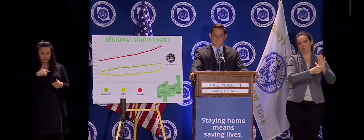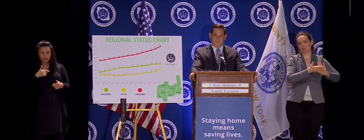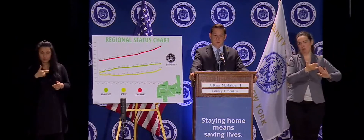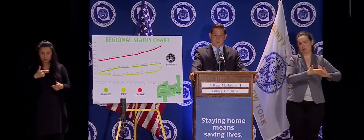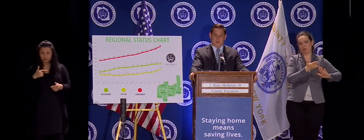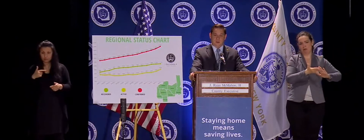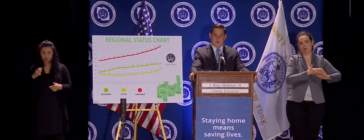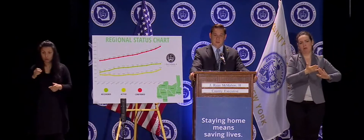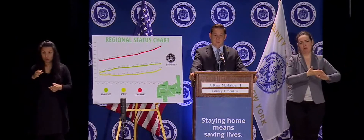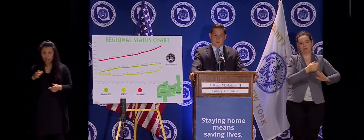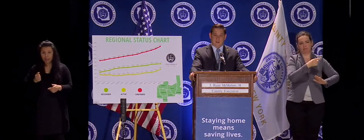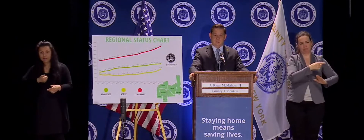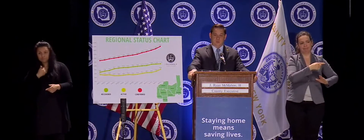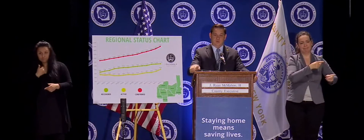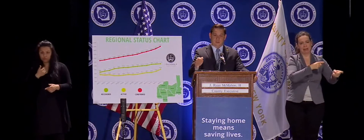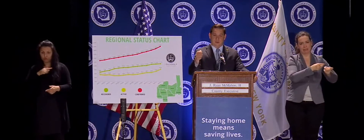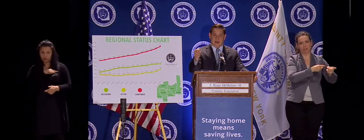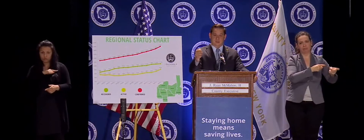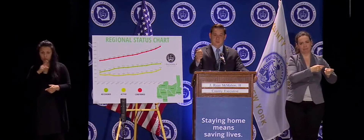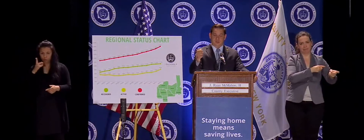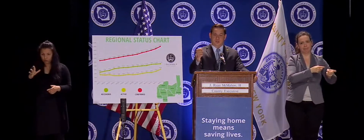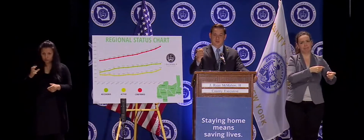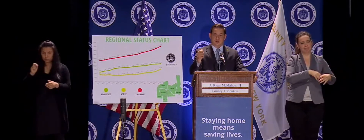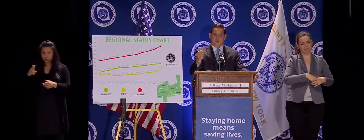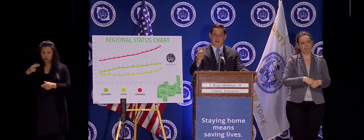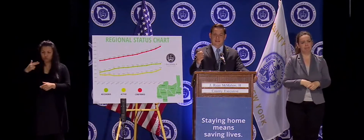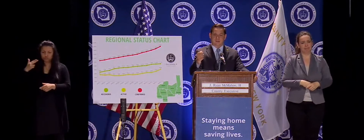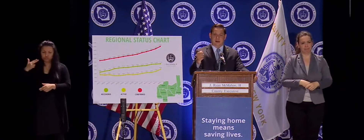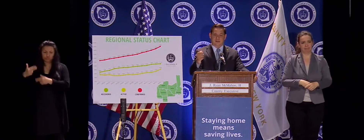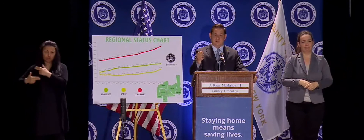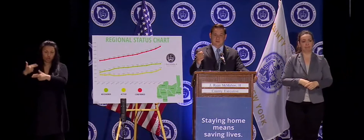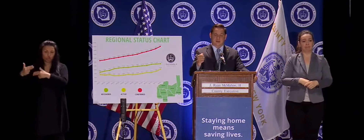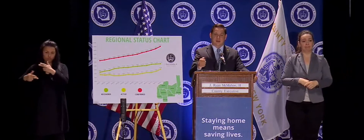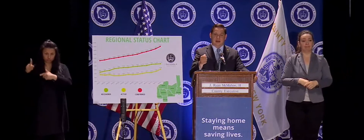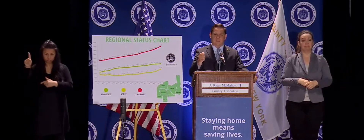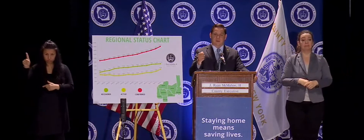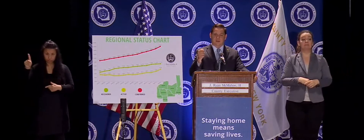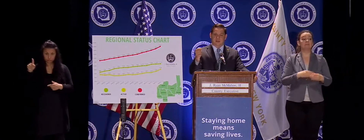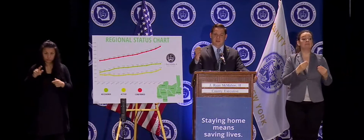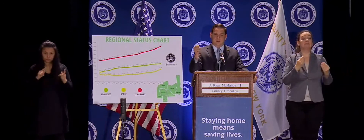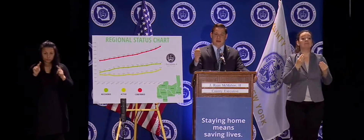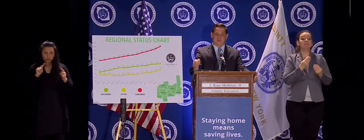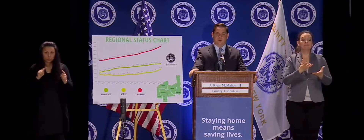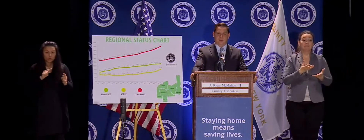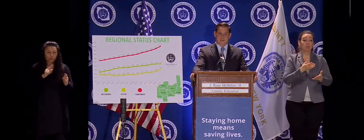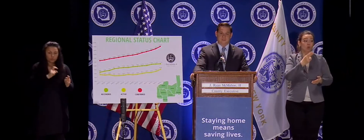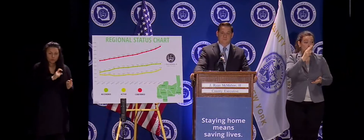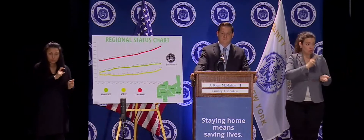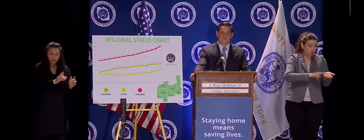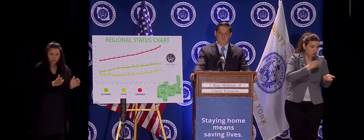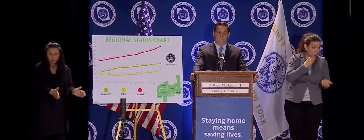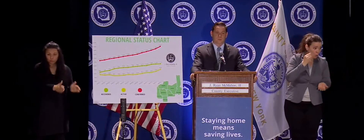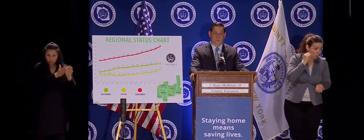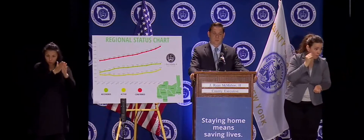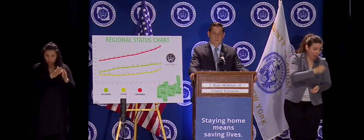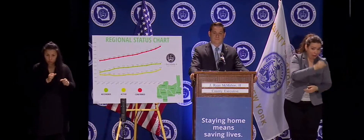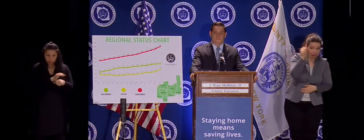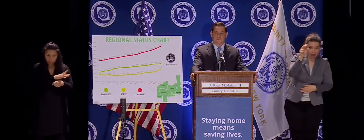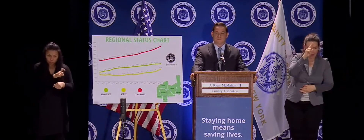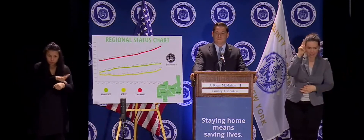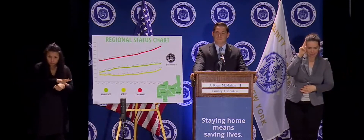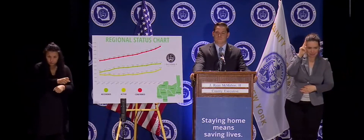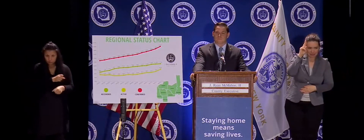patients and moved them to the hospital just because they're COVID-19 positive, not because they need to be hospitalized.